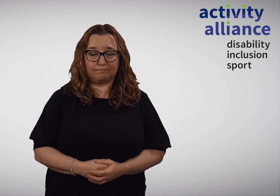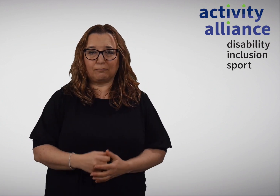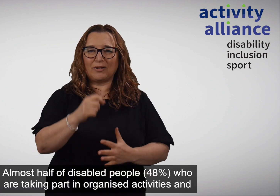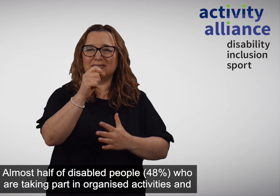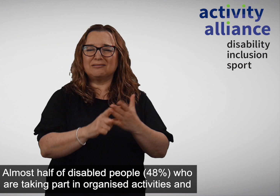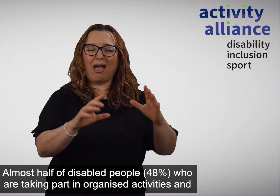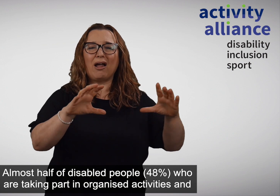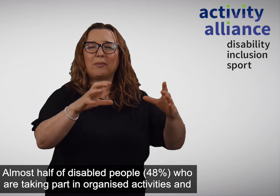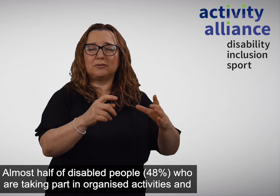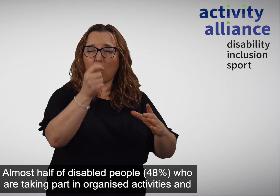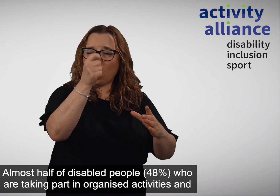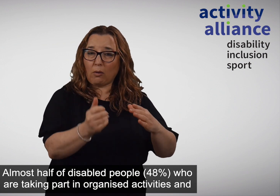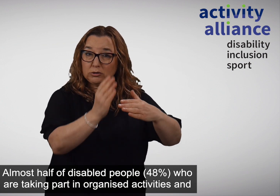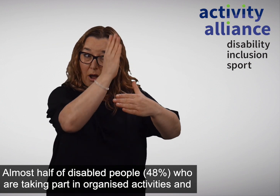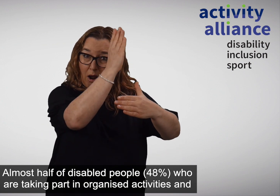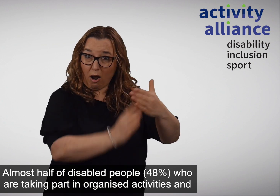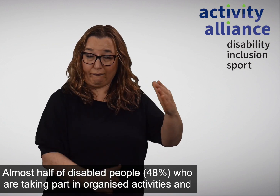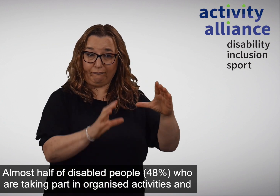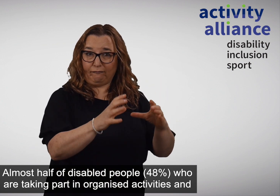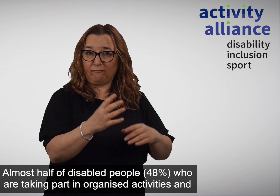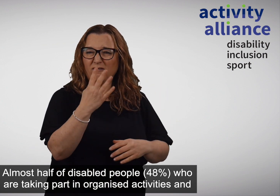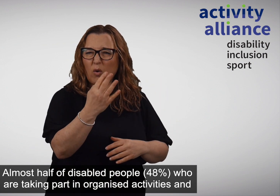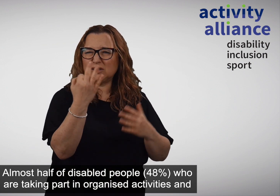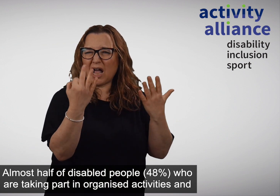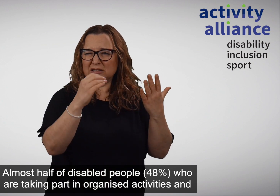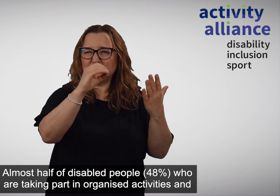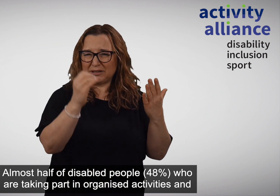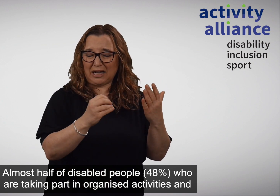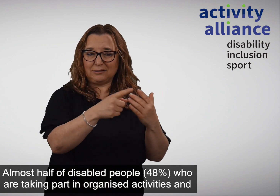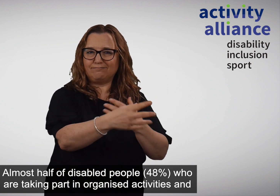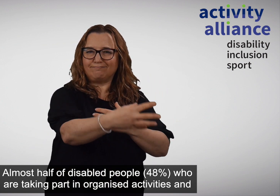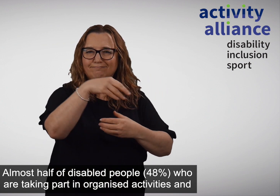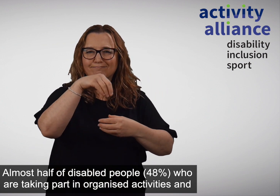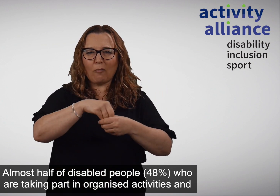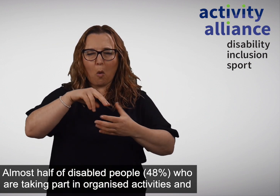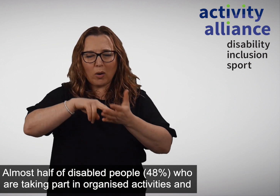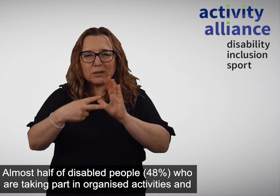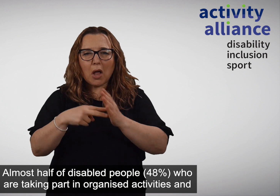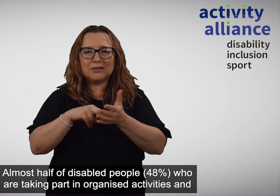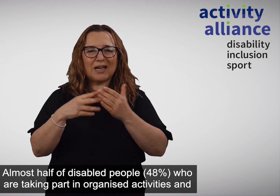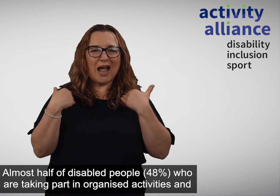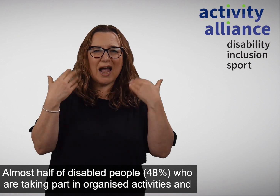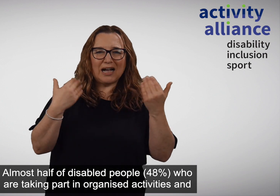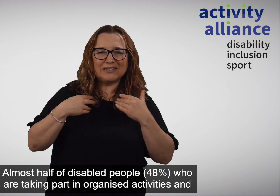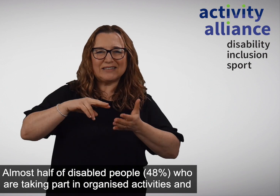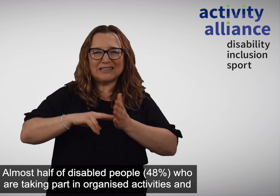Almost half of disabled people, 48%, who are taking part in organised activities,